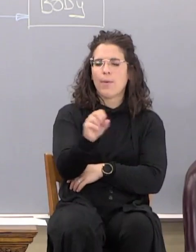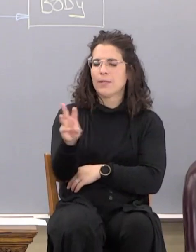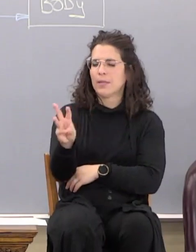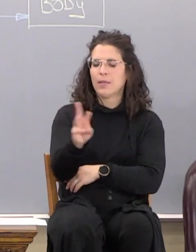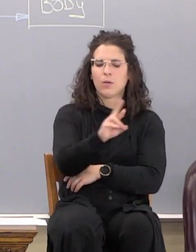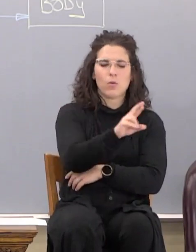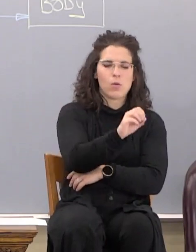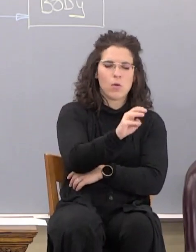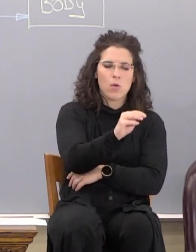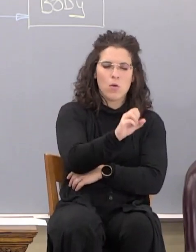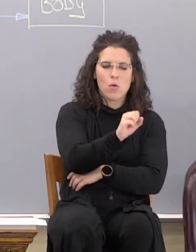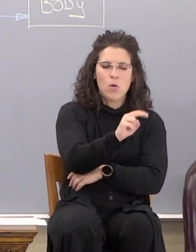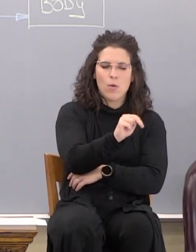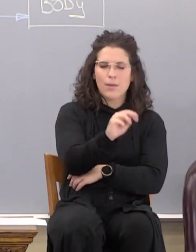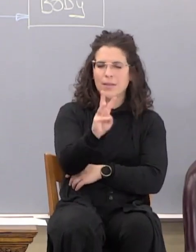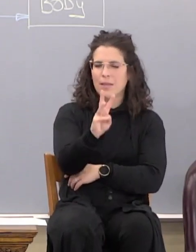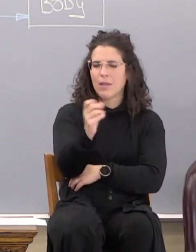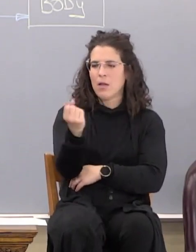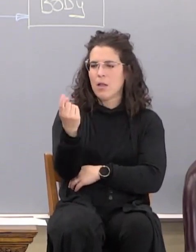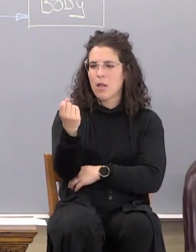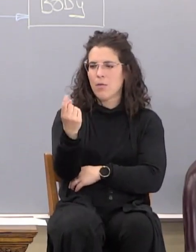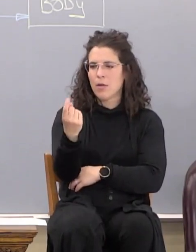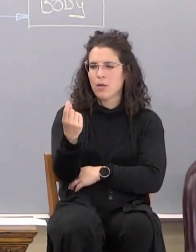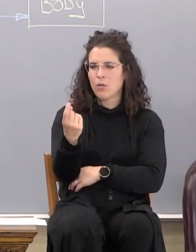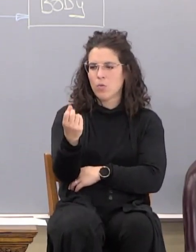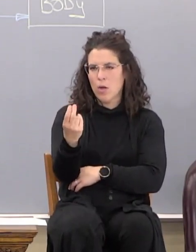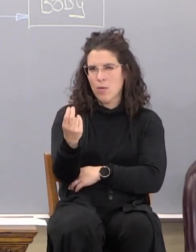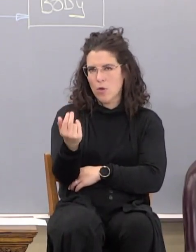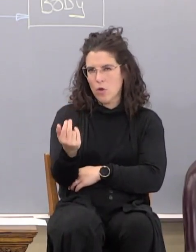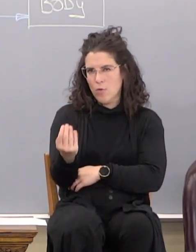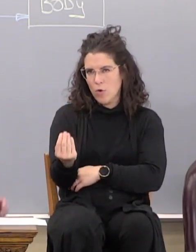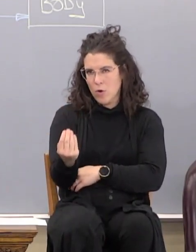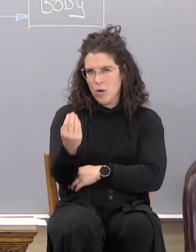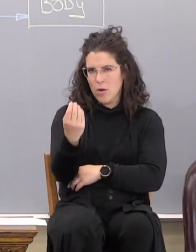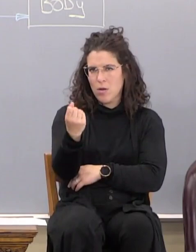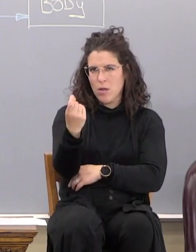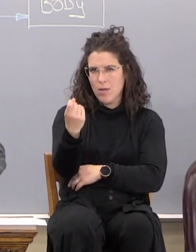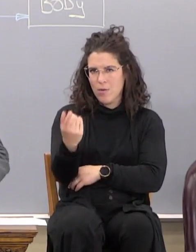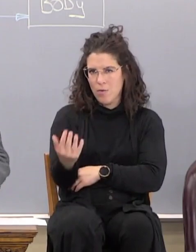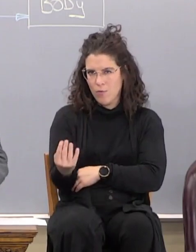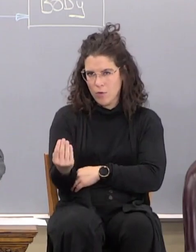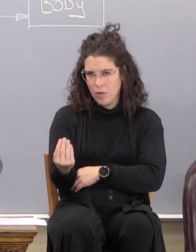I want to look at verse number 11 to 14 with you this morning in a little bit of detail.